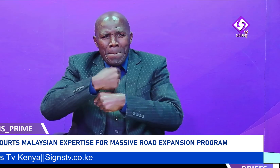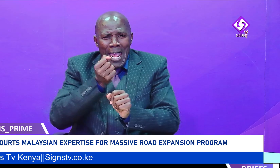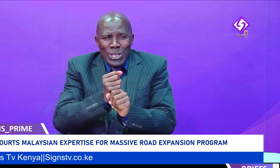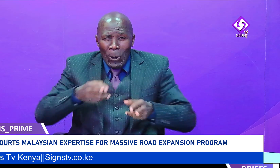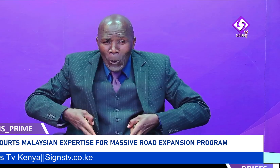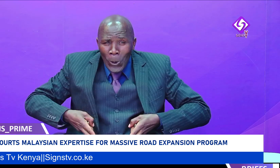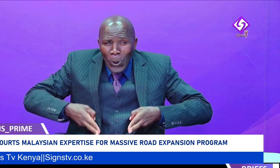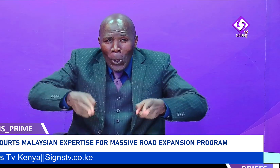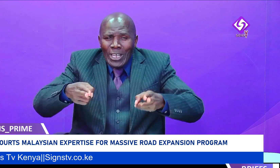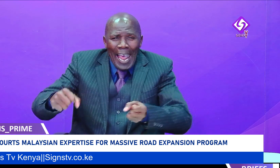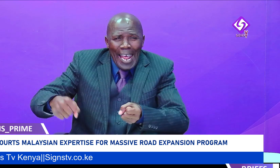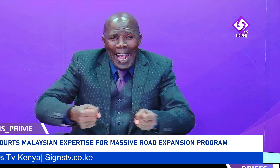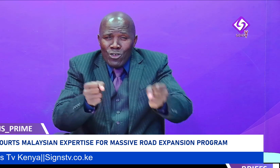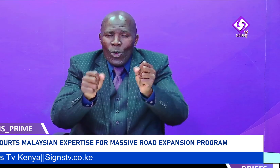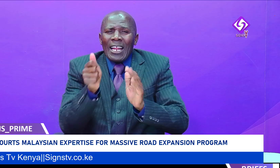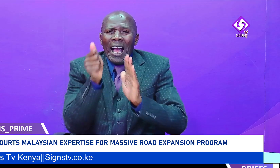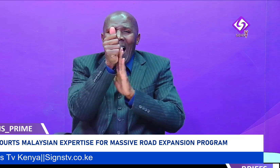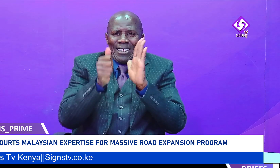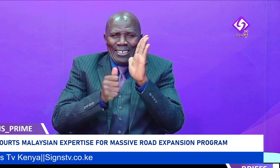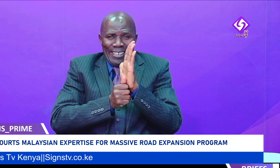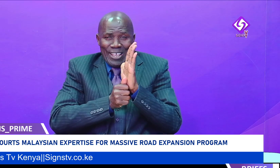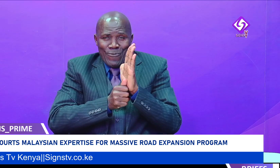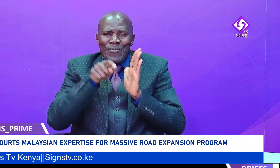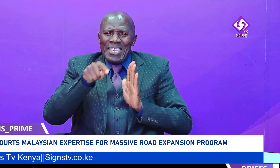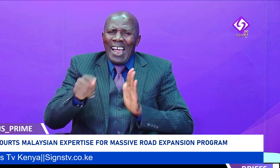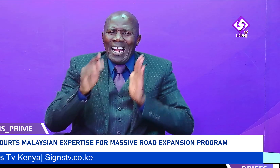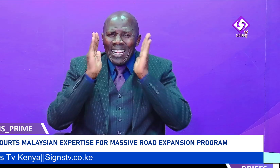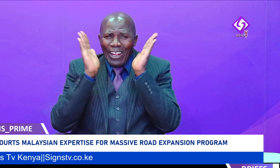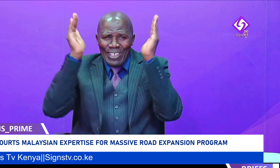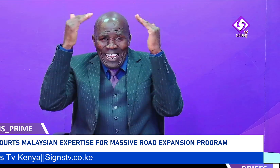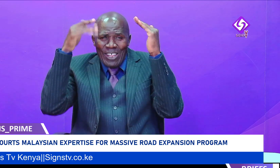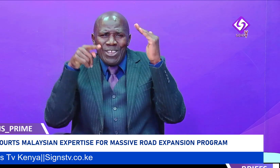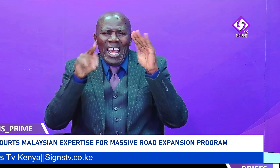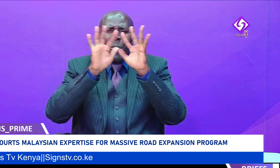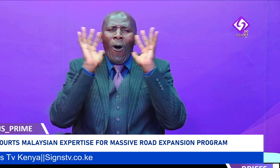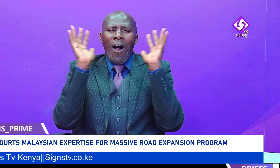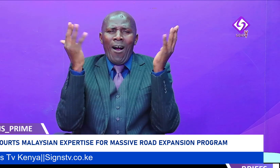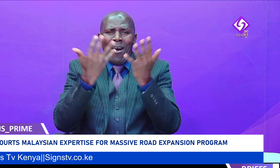multi-billion shillings road infrastructure agenda, citing Malaysia's